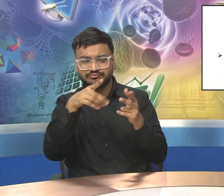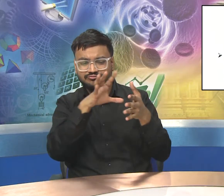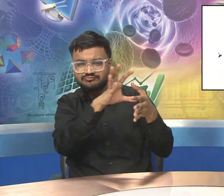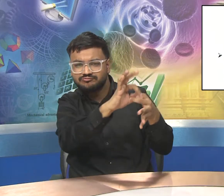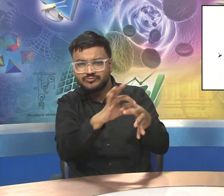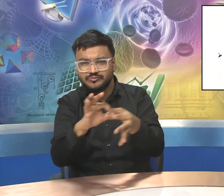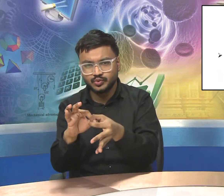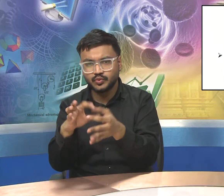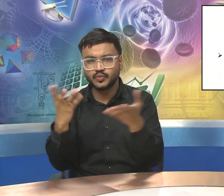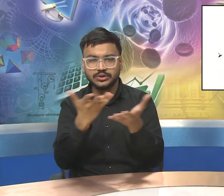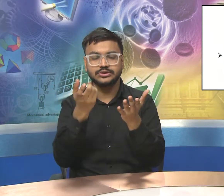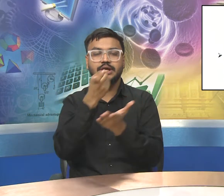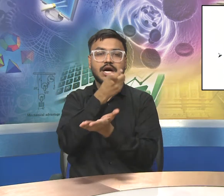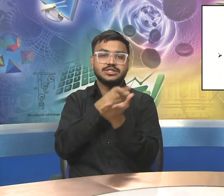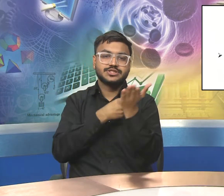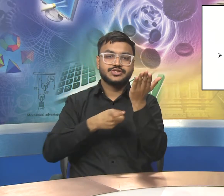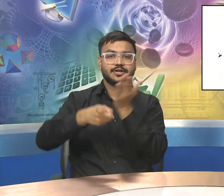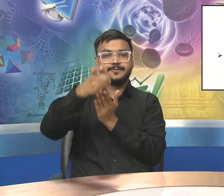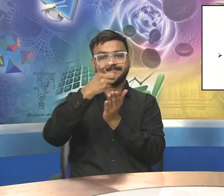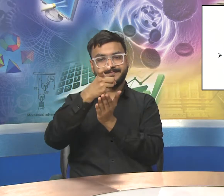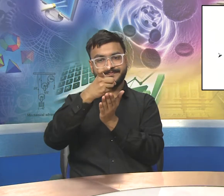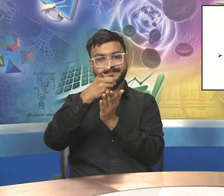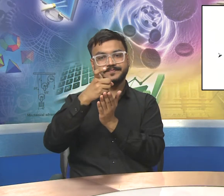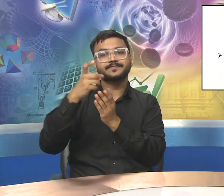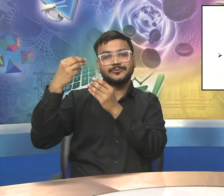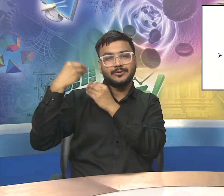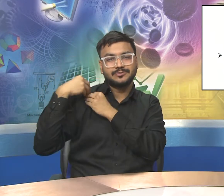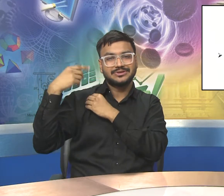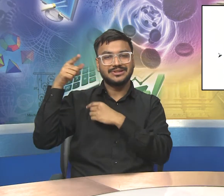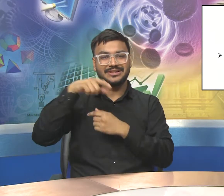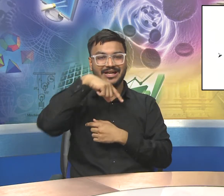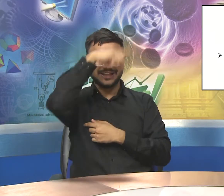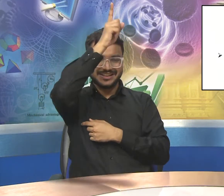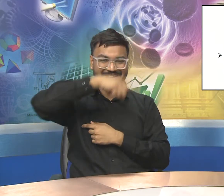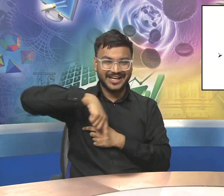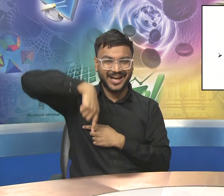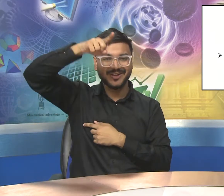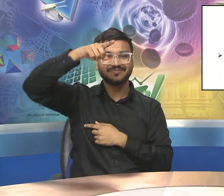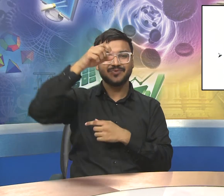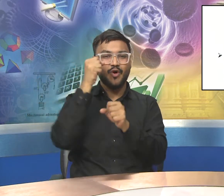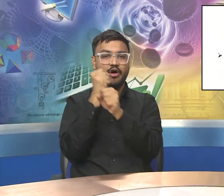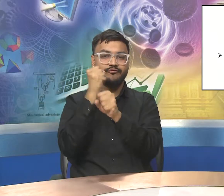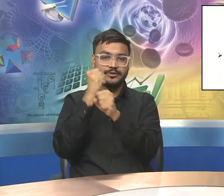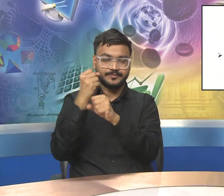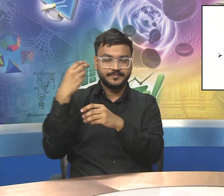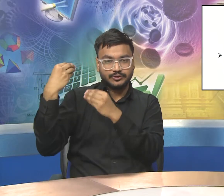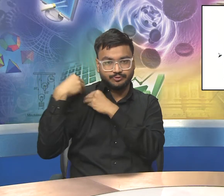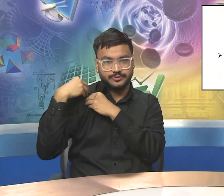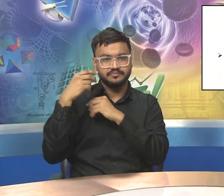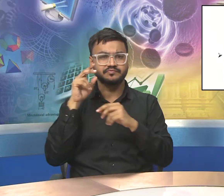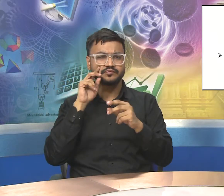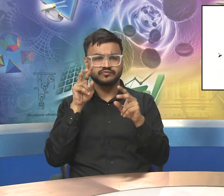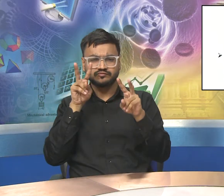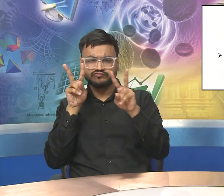These courses were approved by the Rehabilitation Council of India (RCI), which